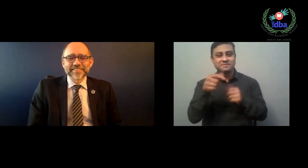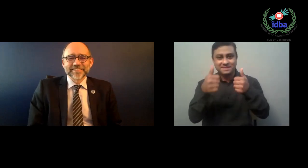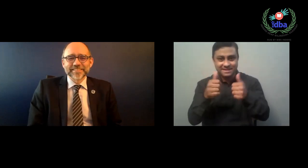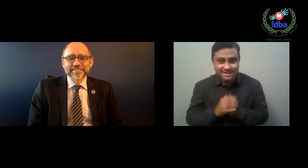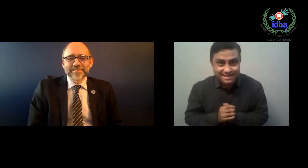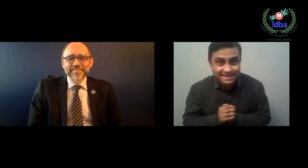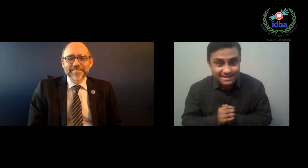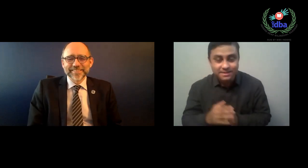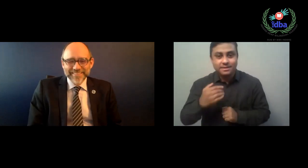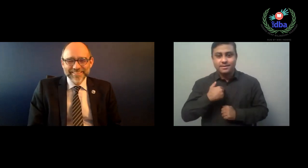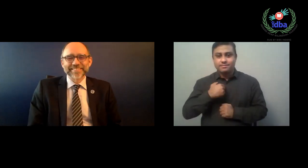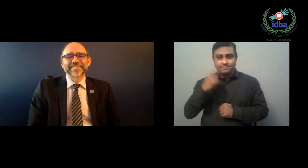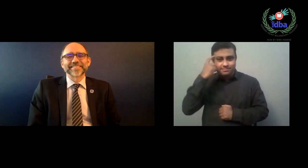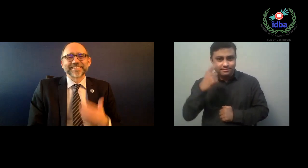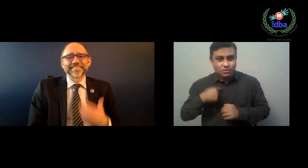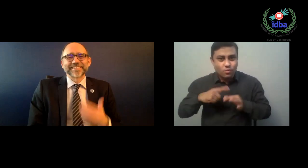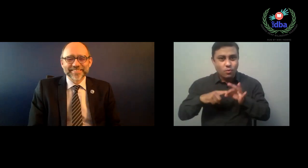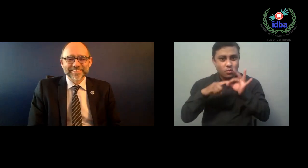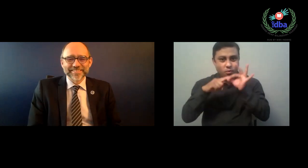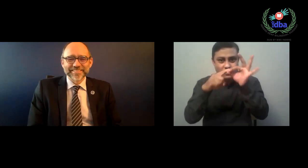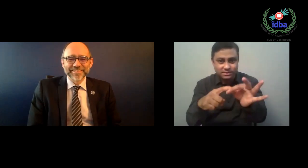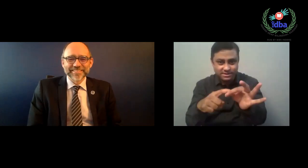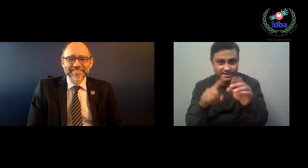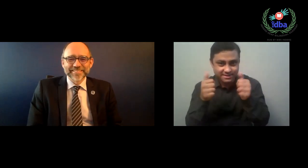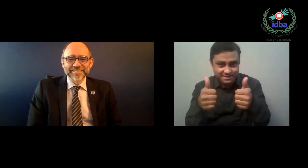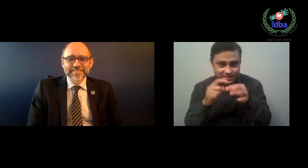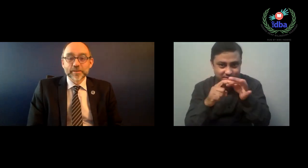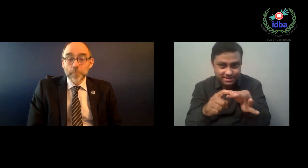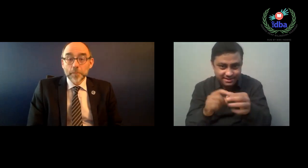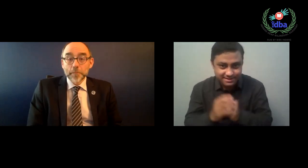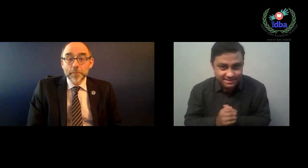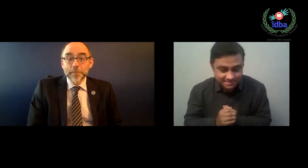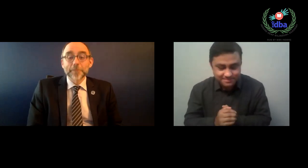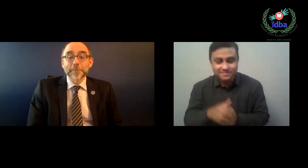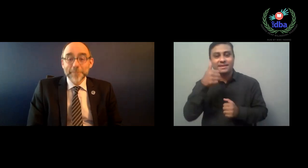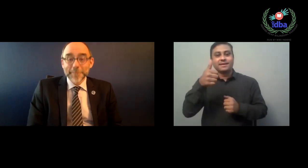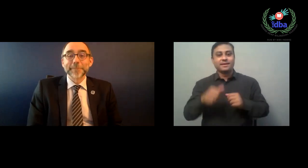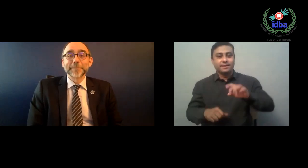You talked about many important things. You're very special, sir. I would like to question.